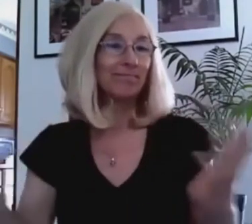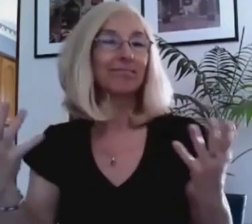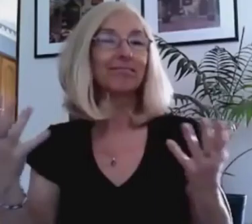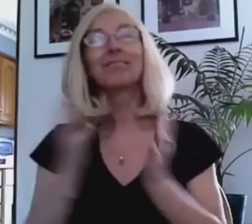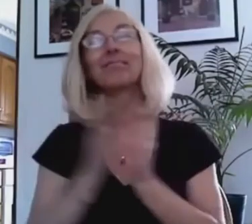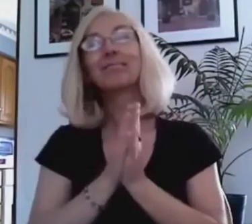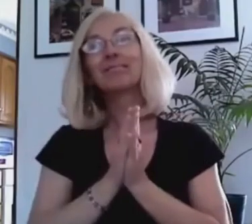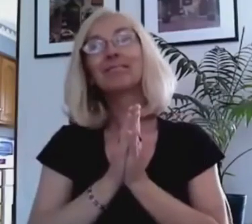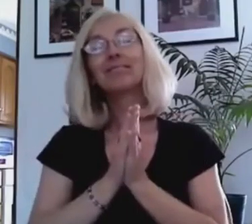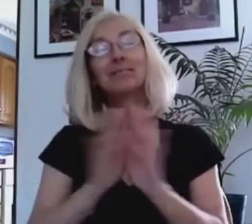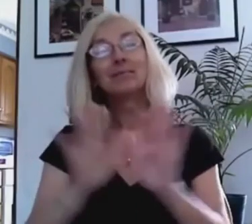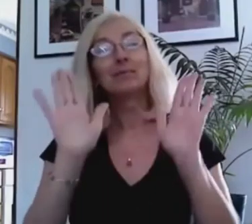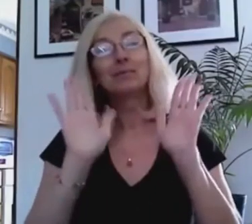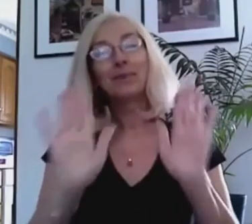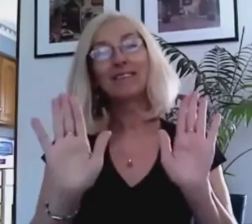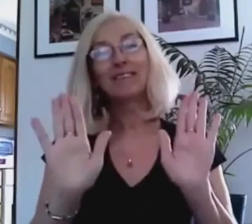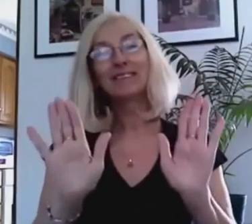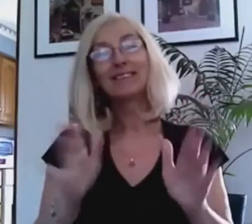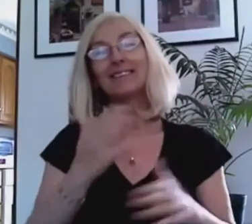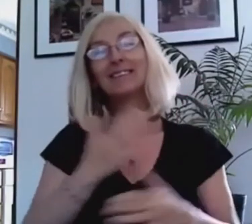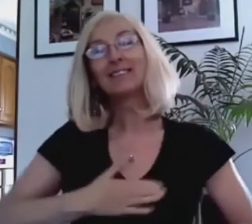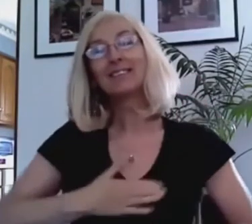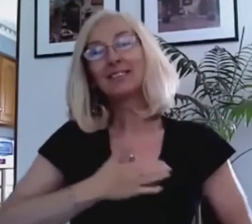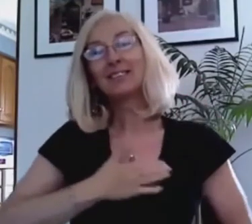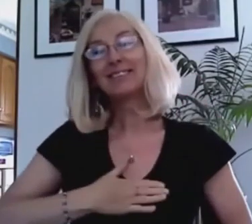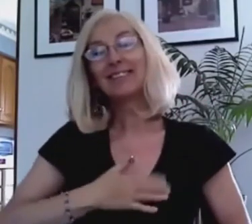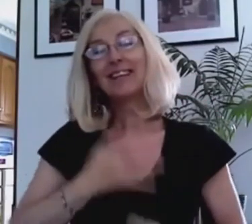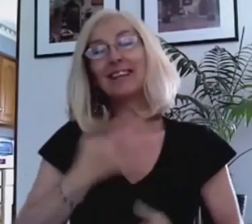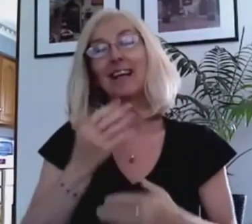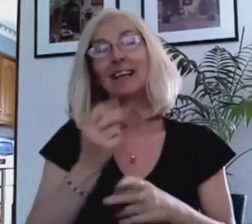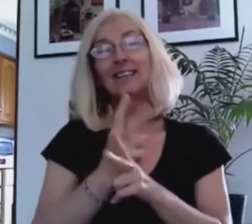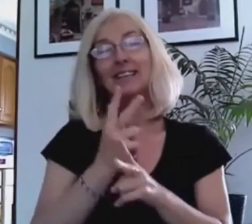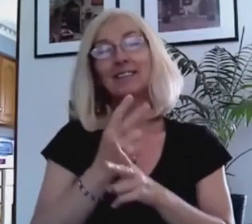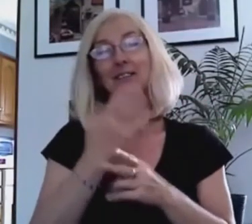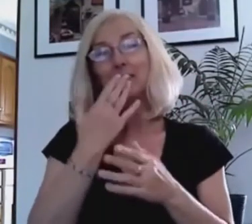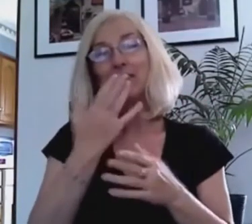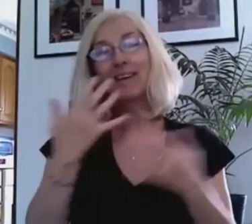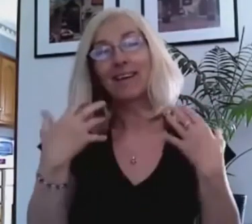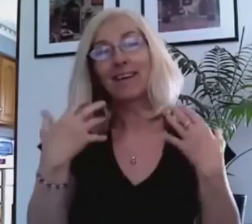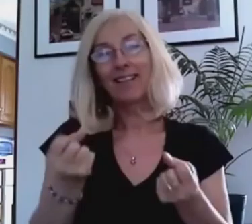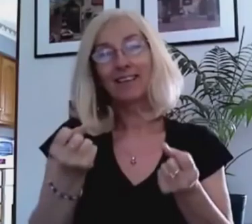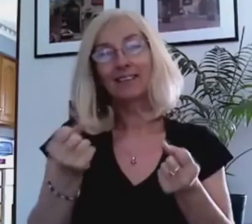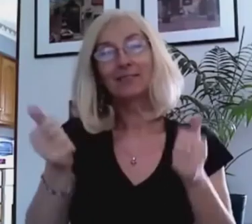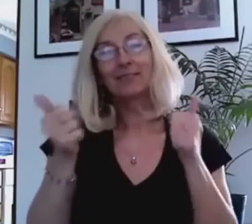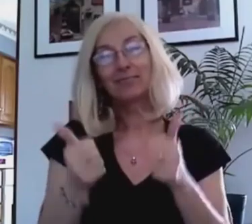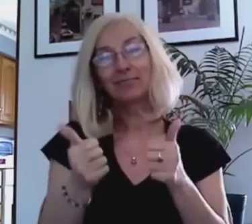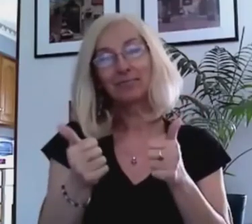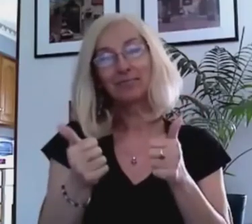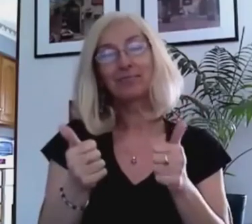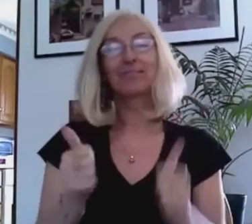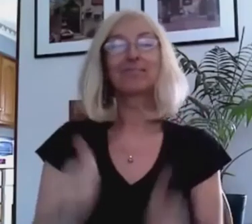you at our sign language vegetarianism